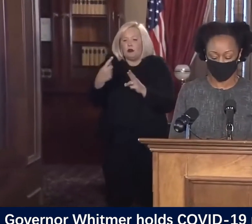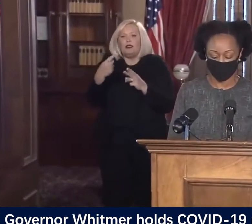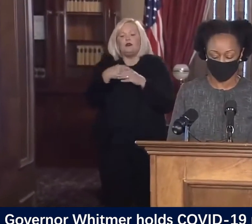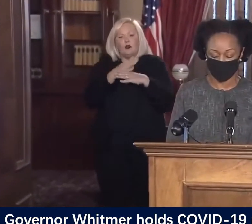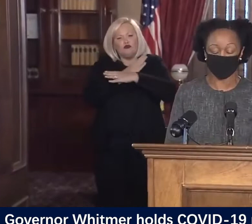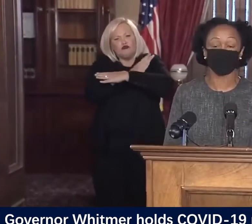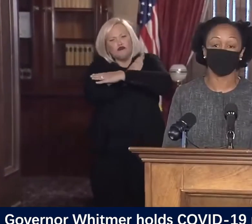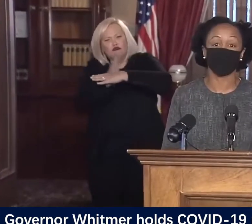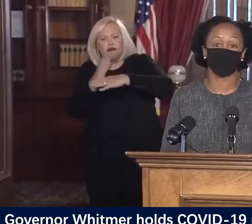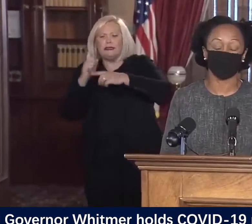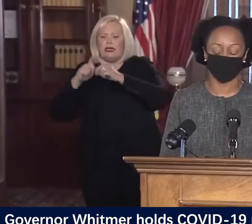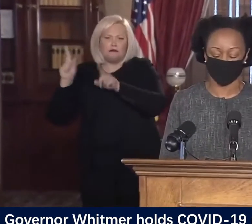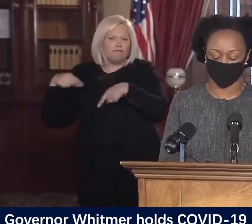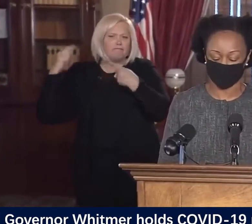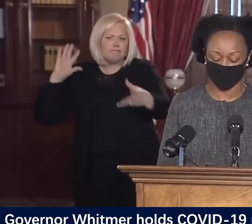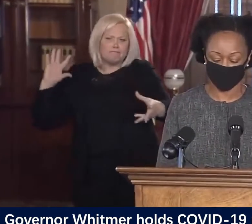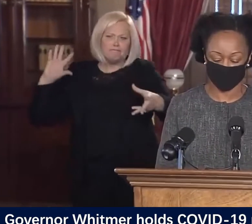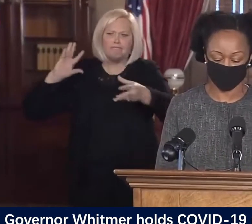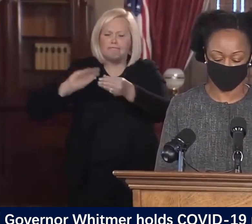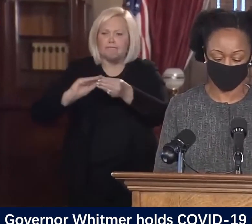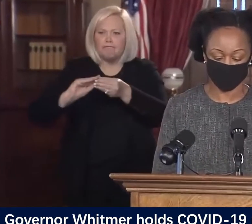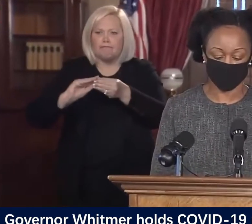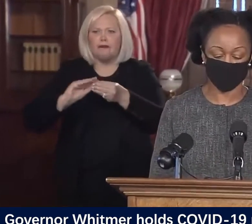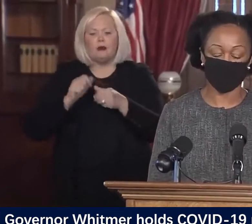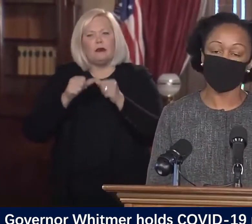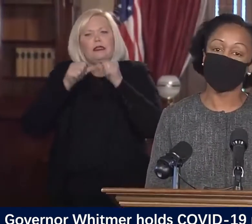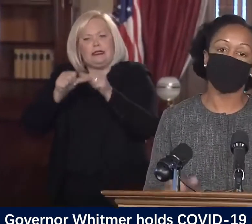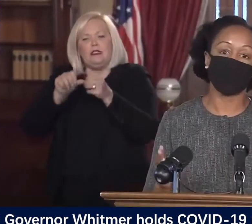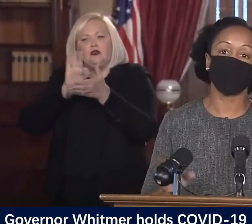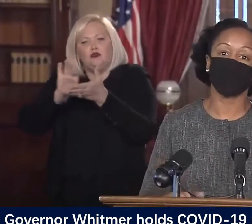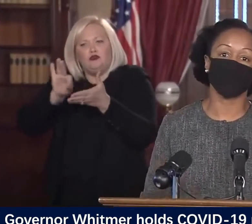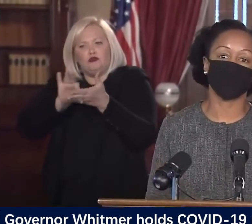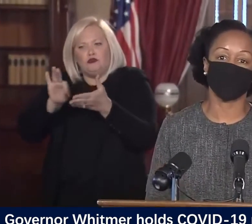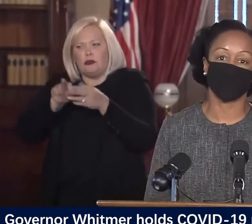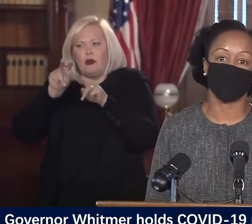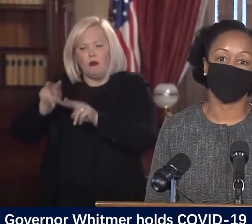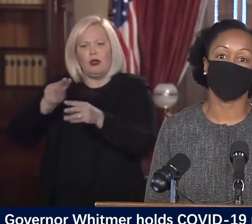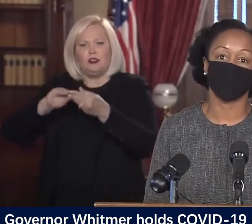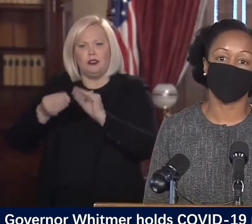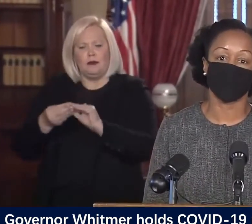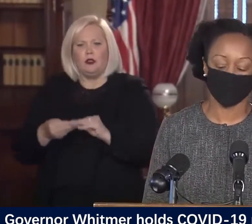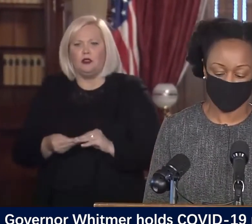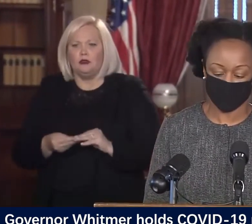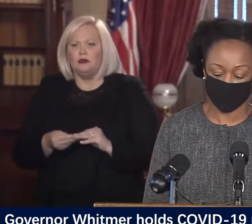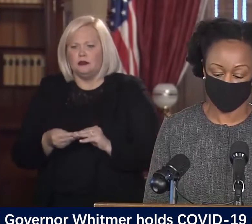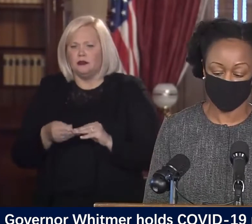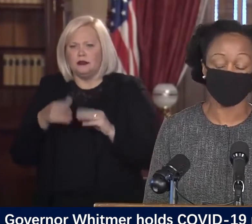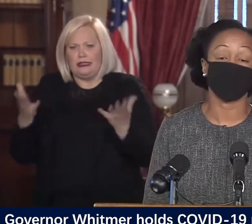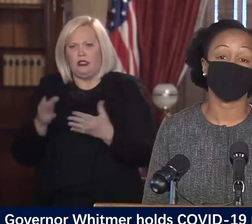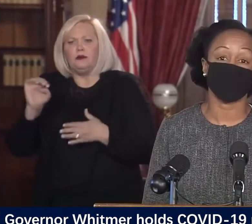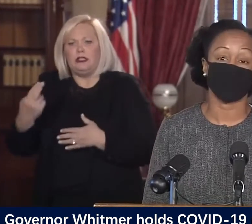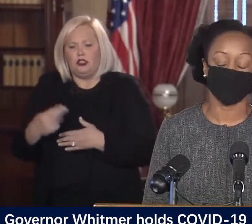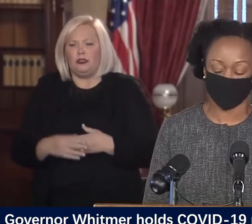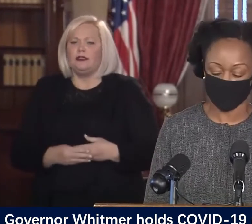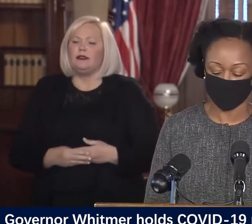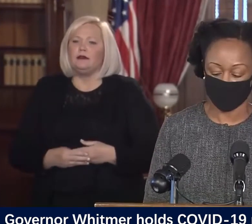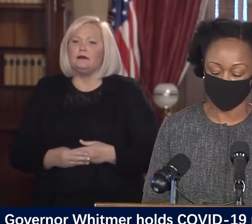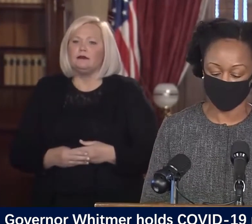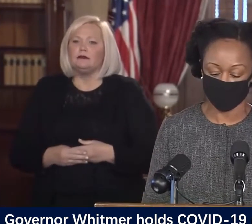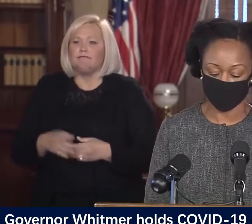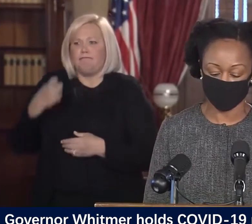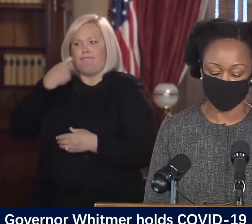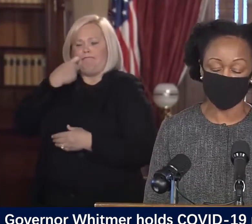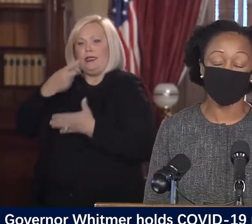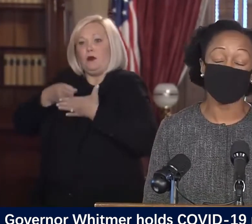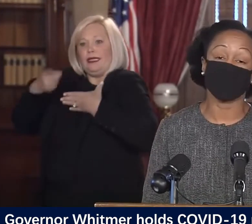as we track the spread of the virus in Michigan. I worked a shift in the critical care area of the ER this